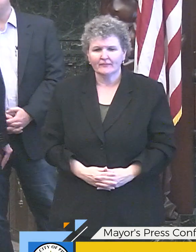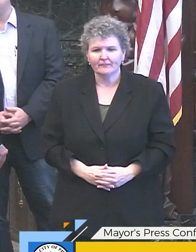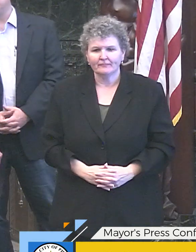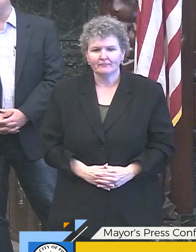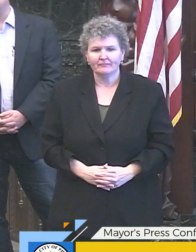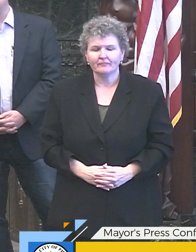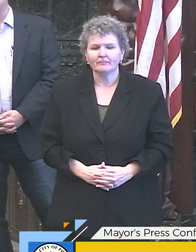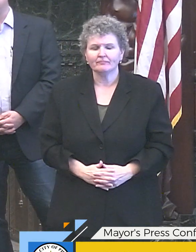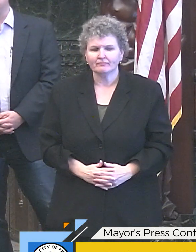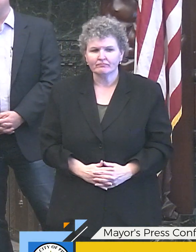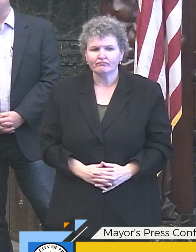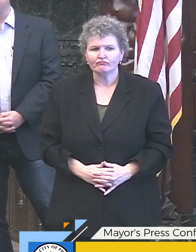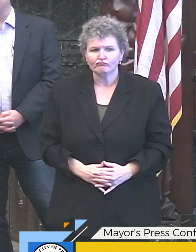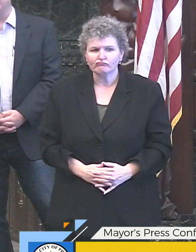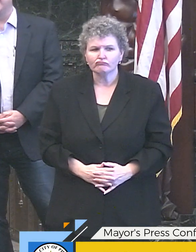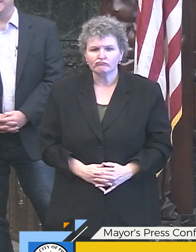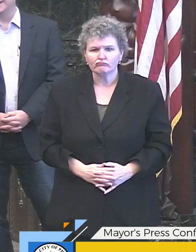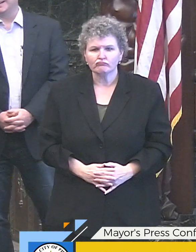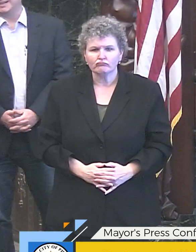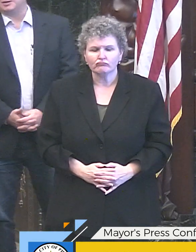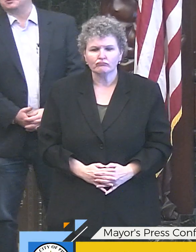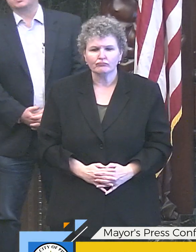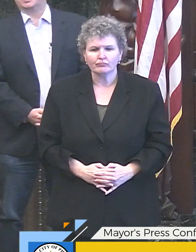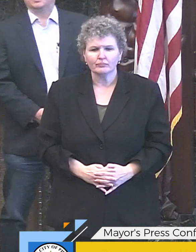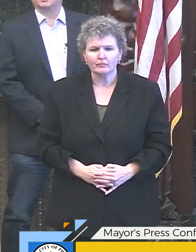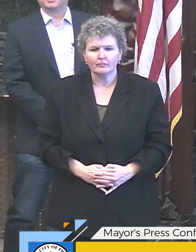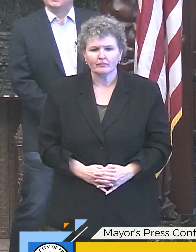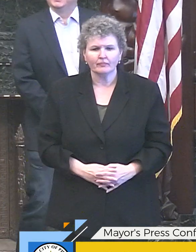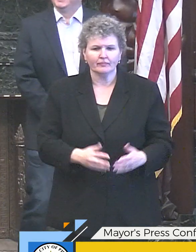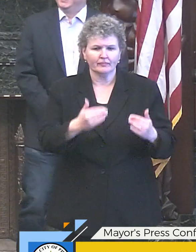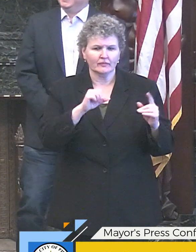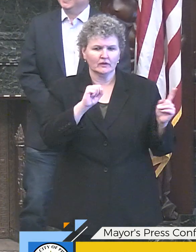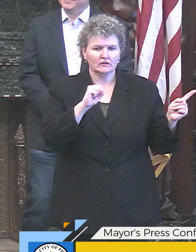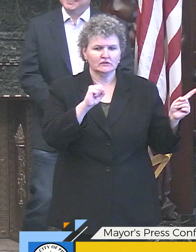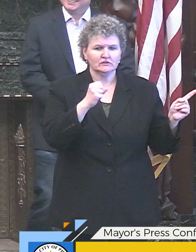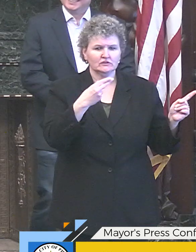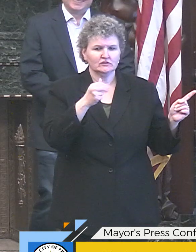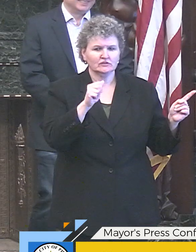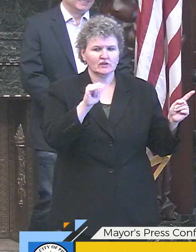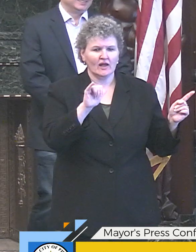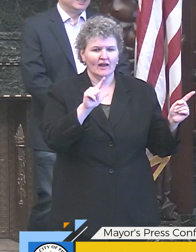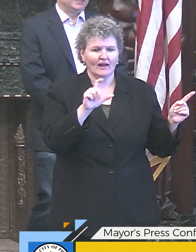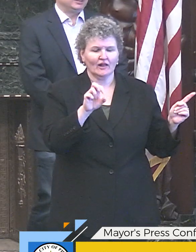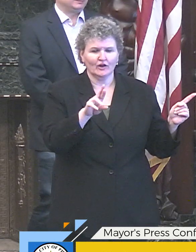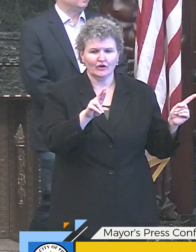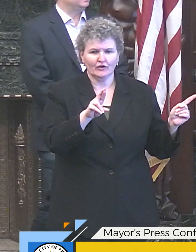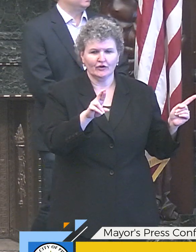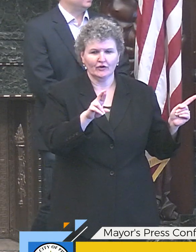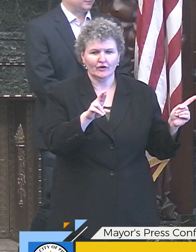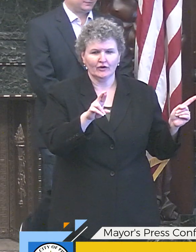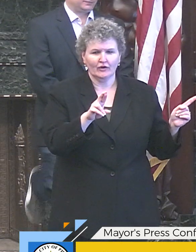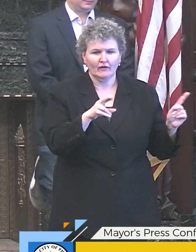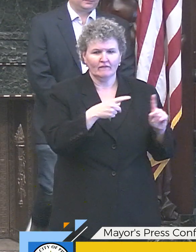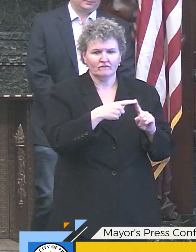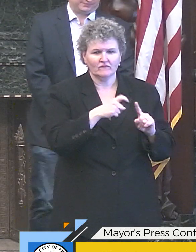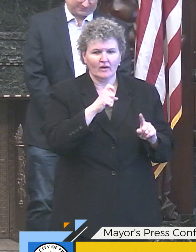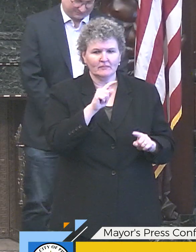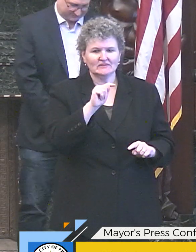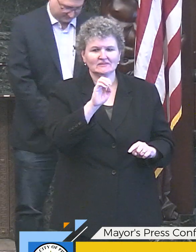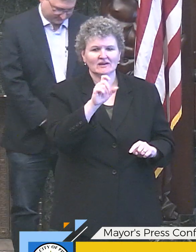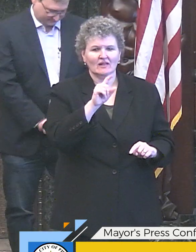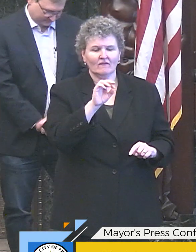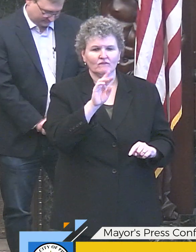Thanks, Alicia. We now have Shair Arias with NBC 10 Telemundo. You are now unmuted.